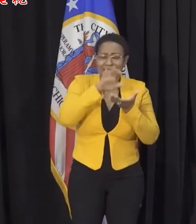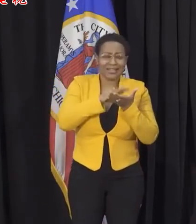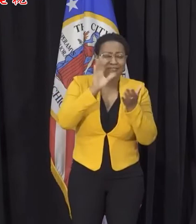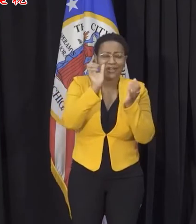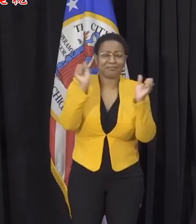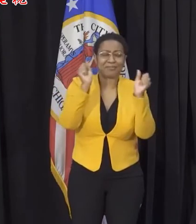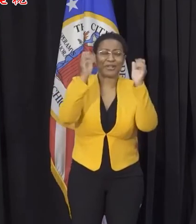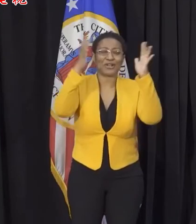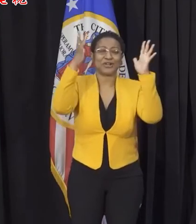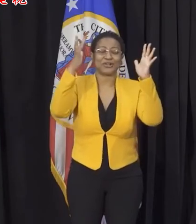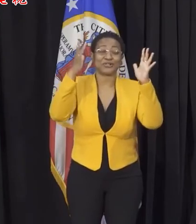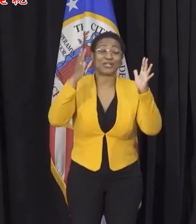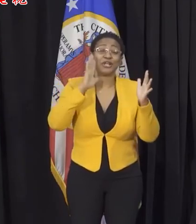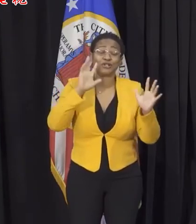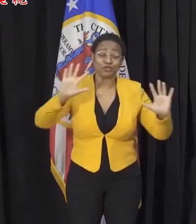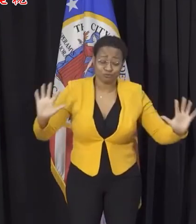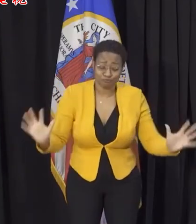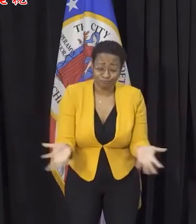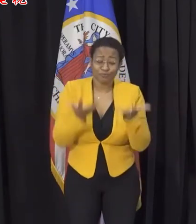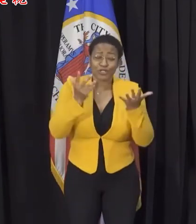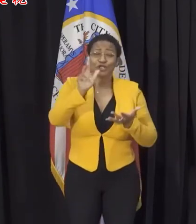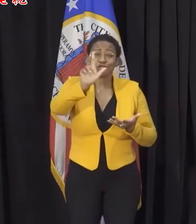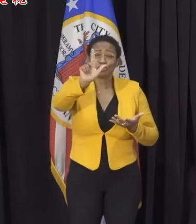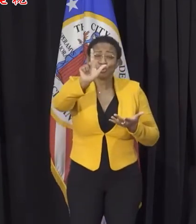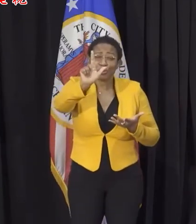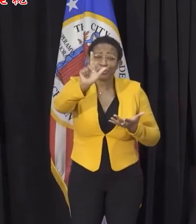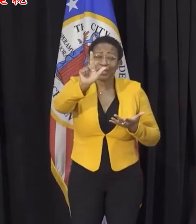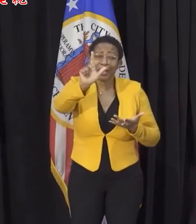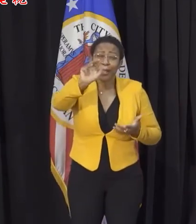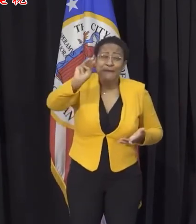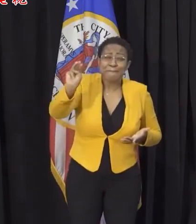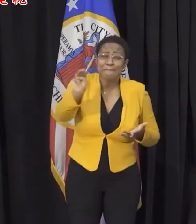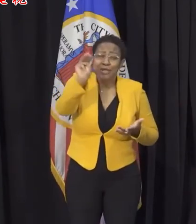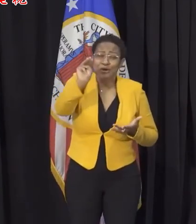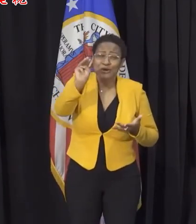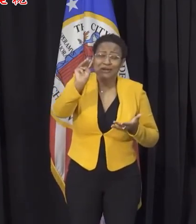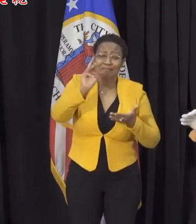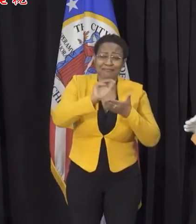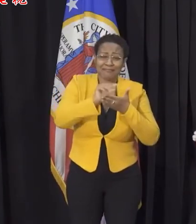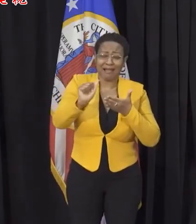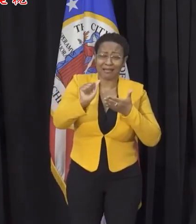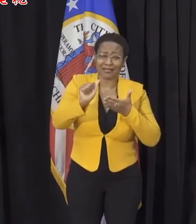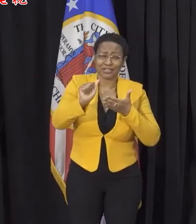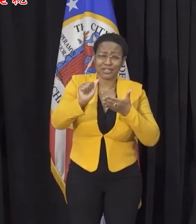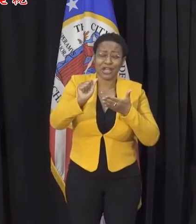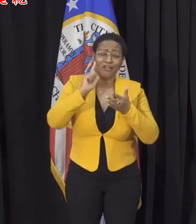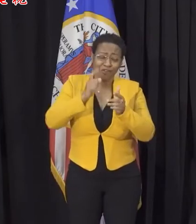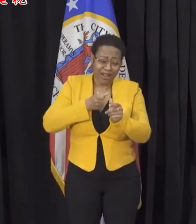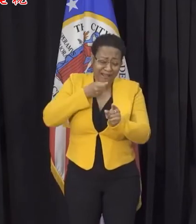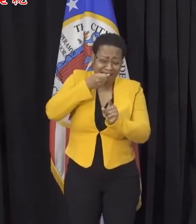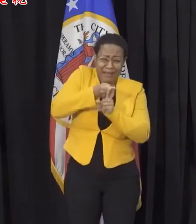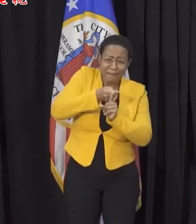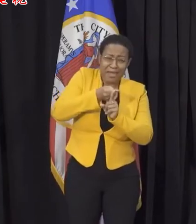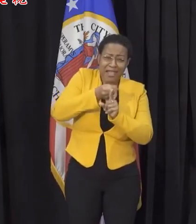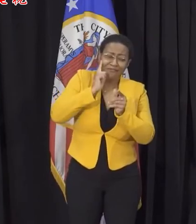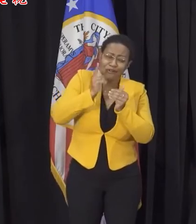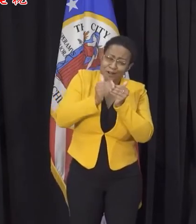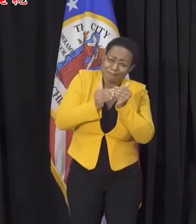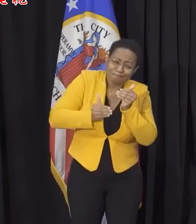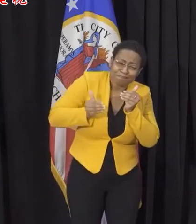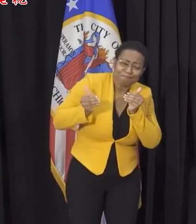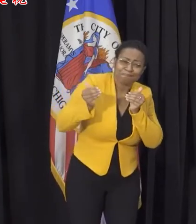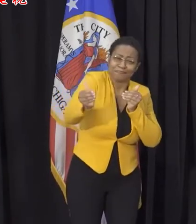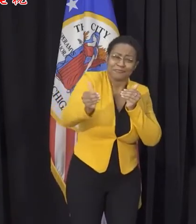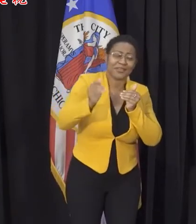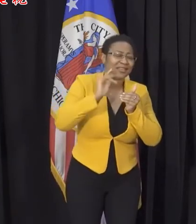raise $23 million in such a short time to have an impact for such a long time is indeed